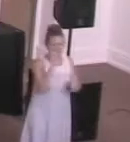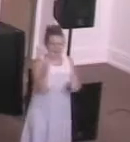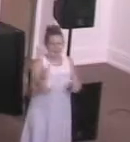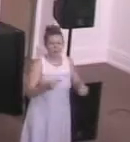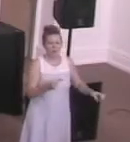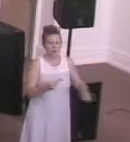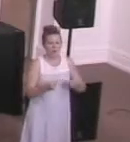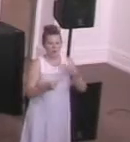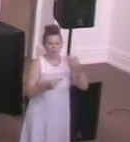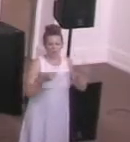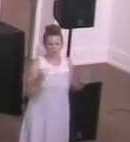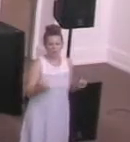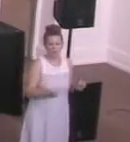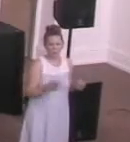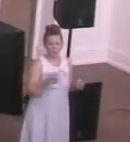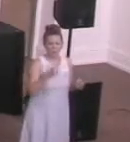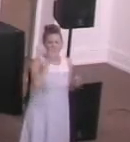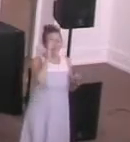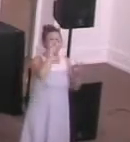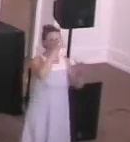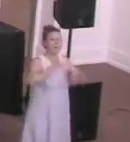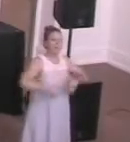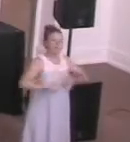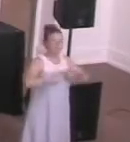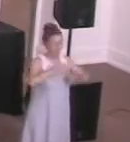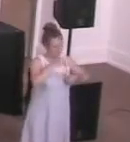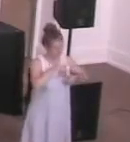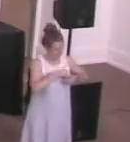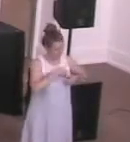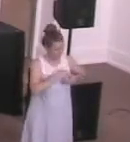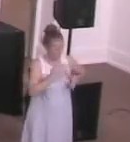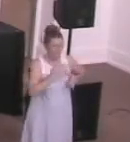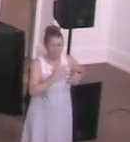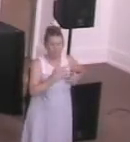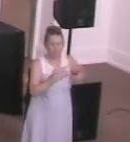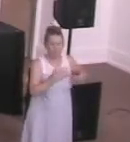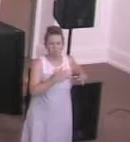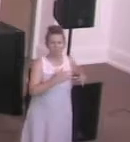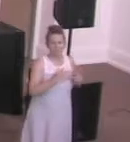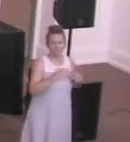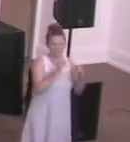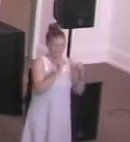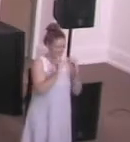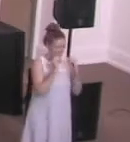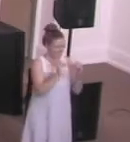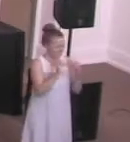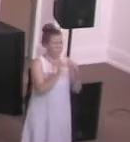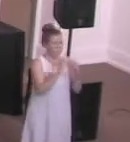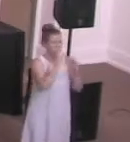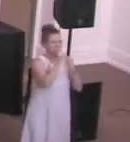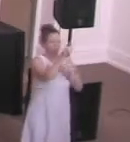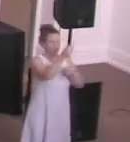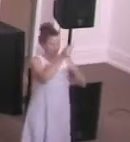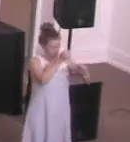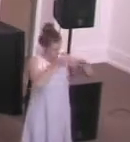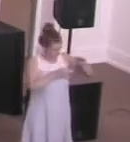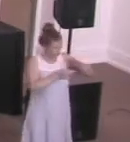oh, oh. You are alive in us. Nothing can take